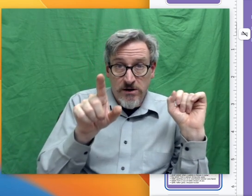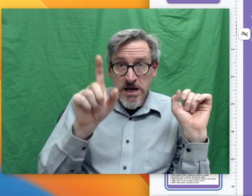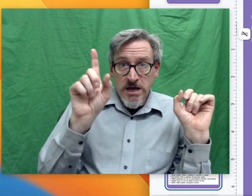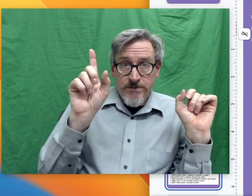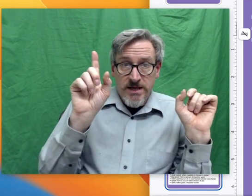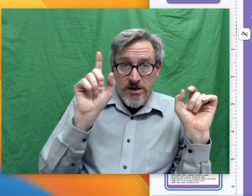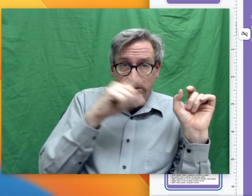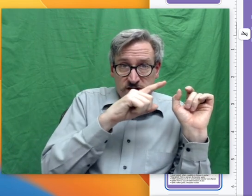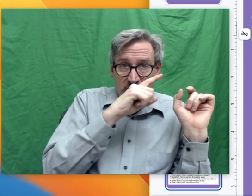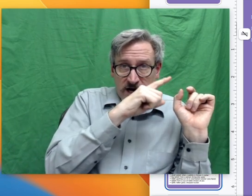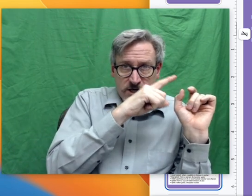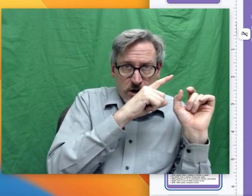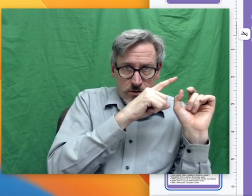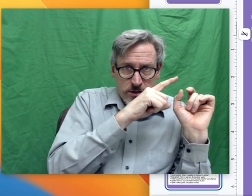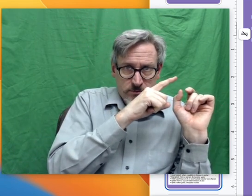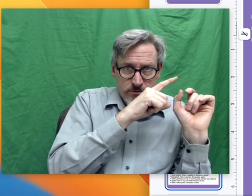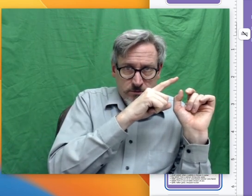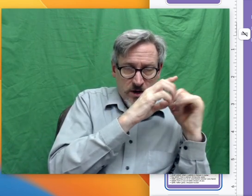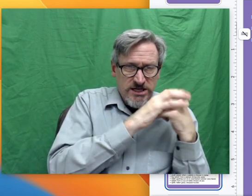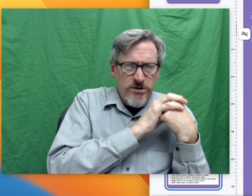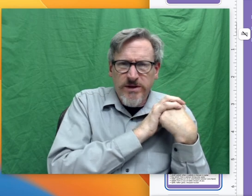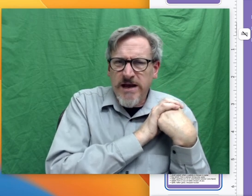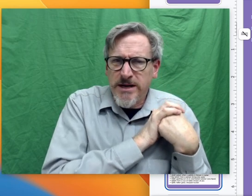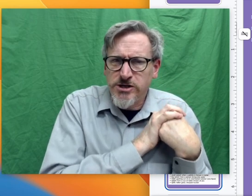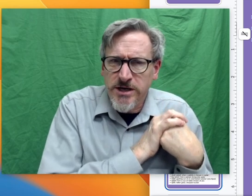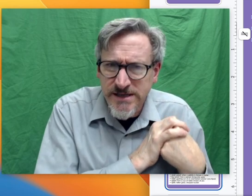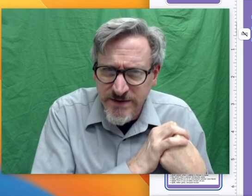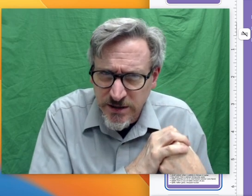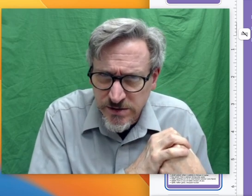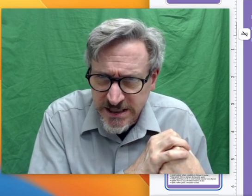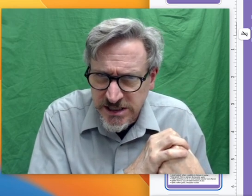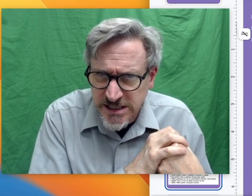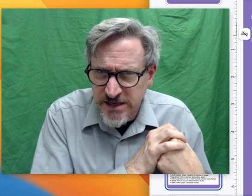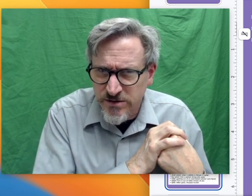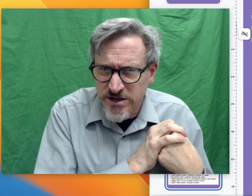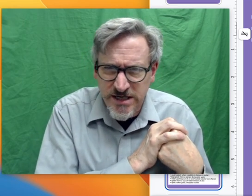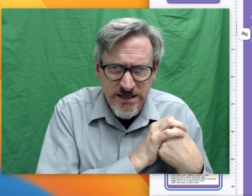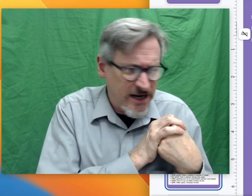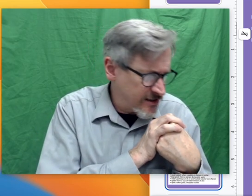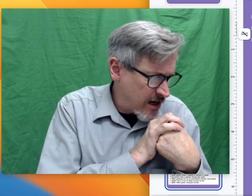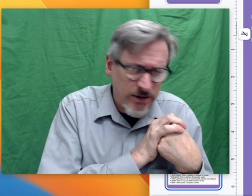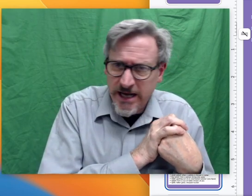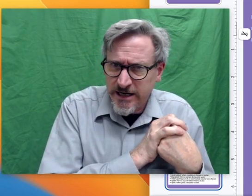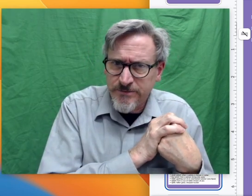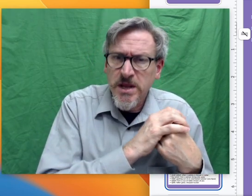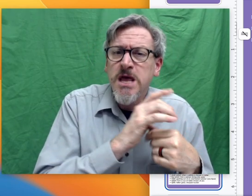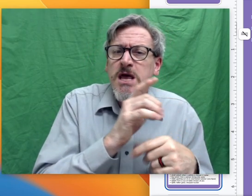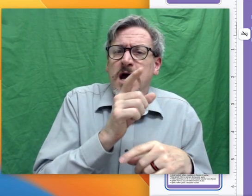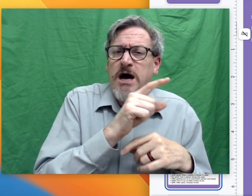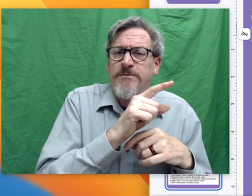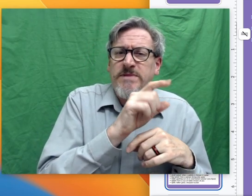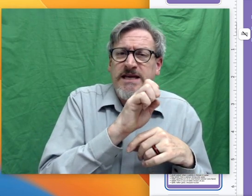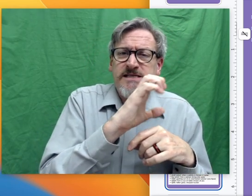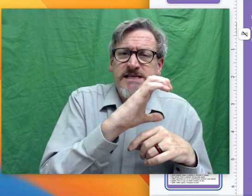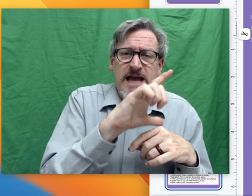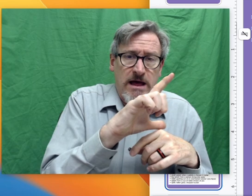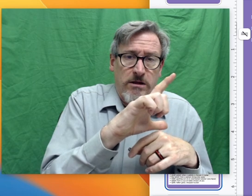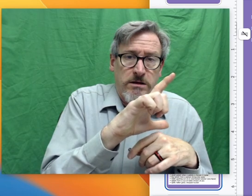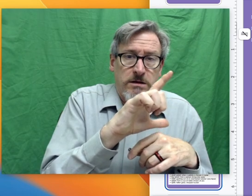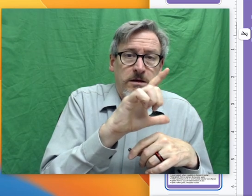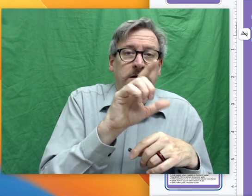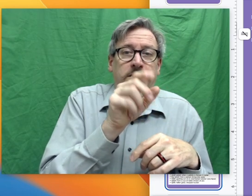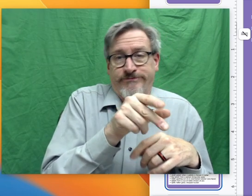Now, there's an odd code, which I don't think I mentioned in 1706 because they didn't get as complicated.